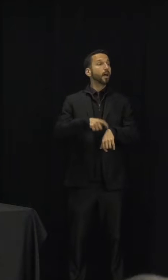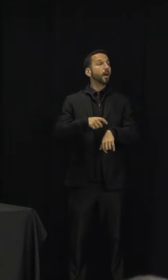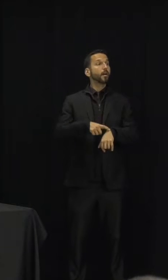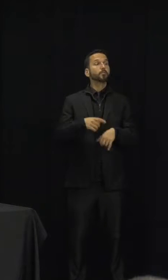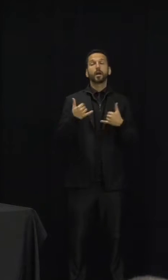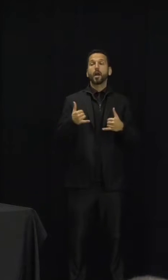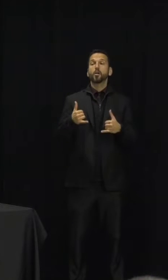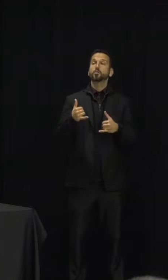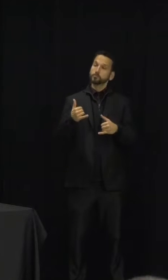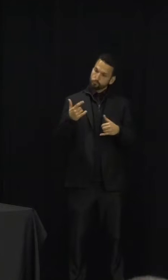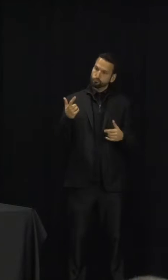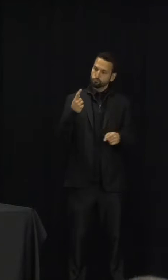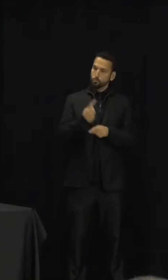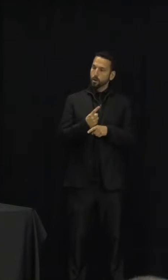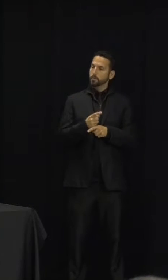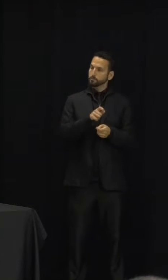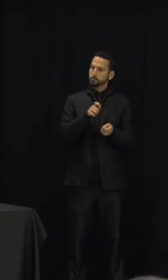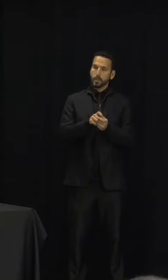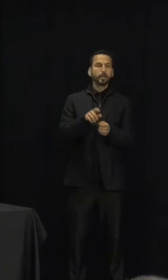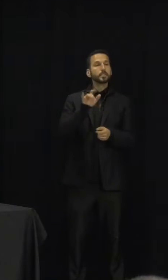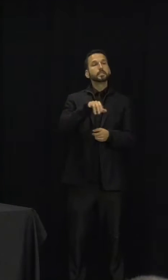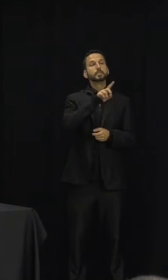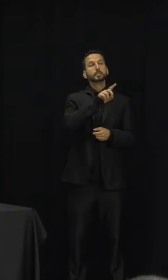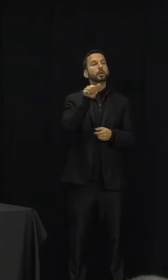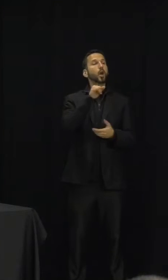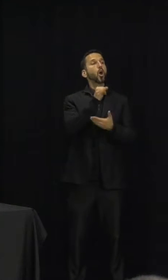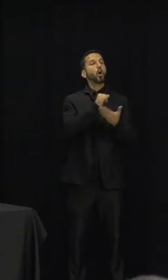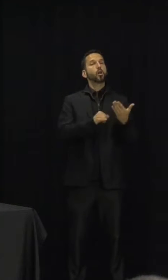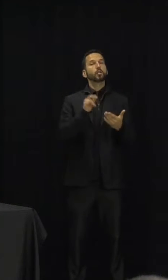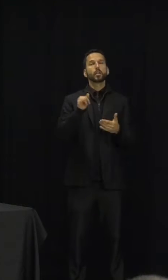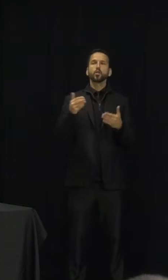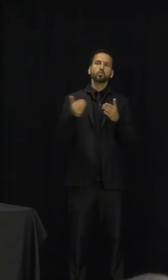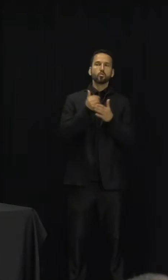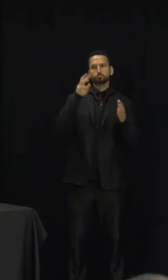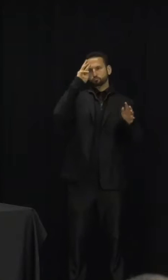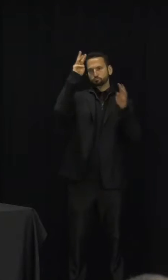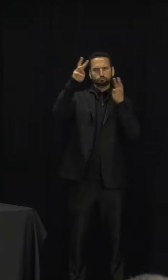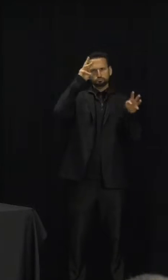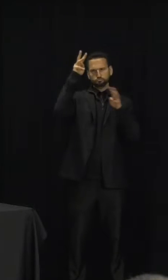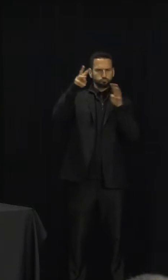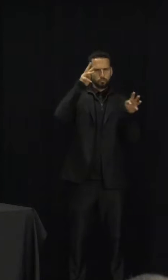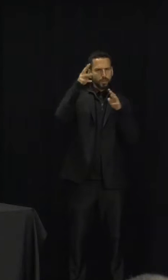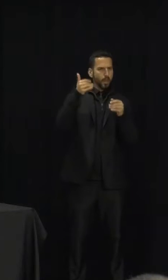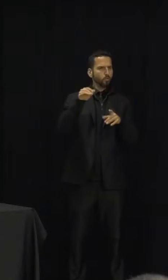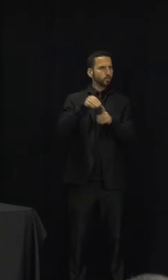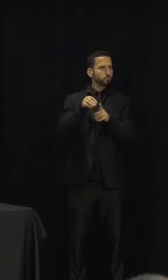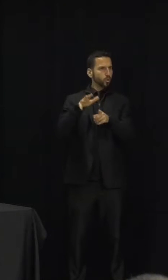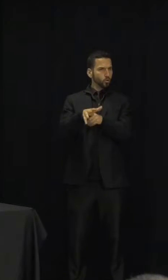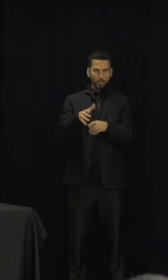Multiculturalism itself has some imperial tendencies. We are told that it has to do with representation of difference, but